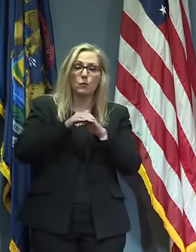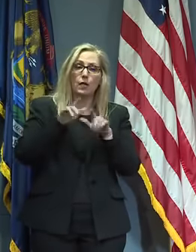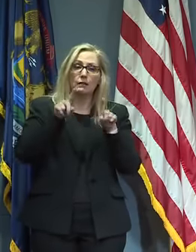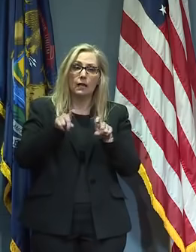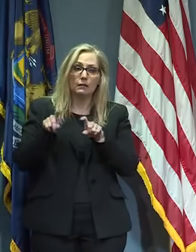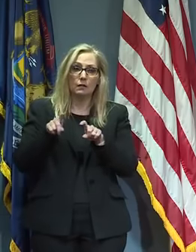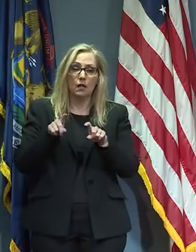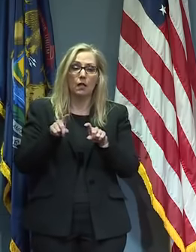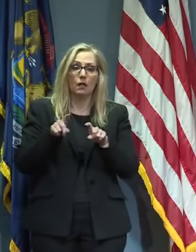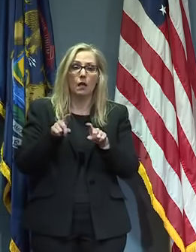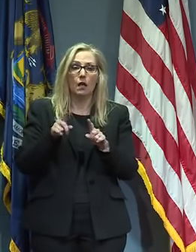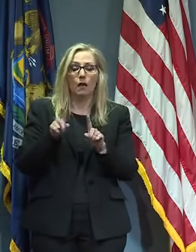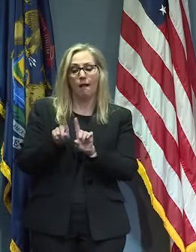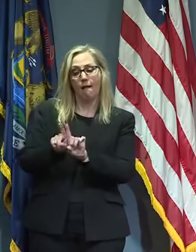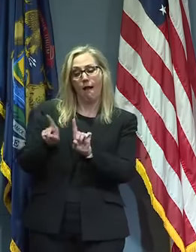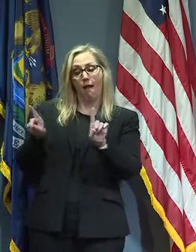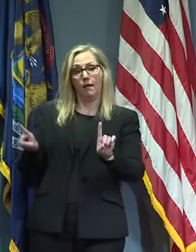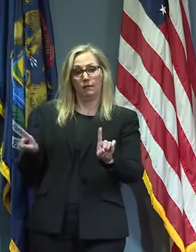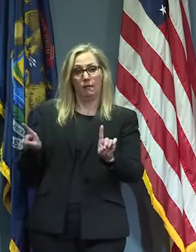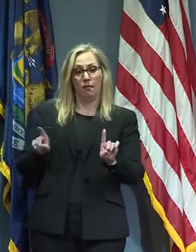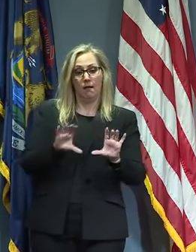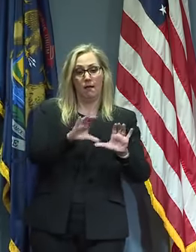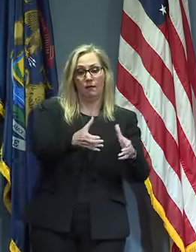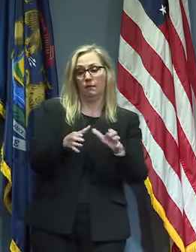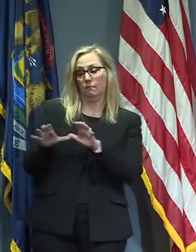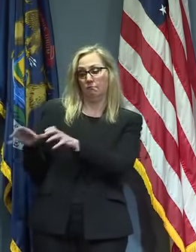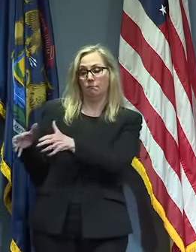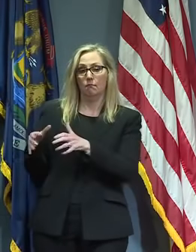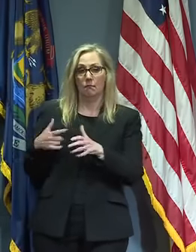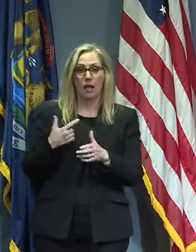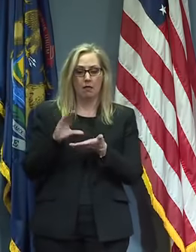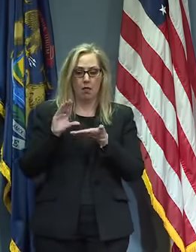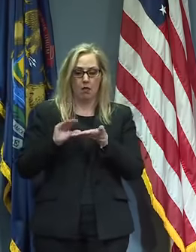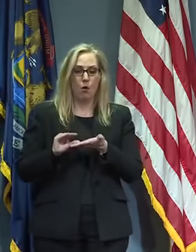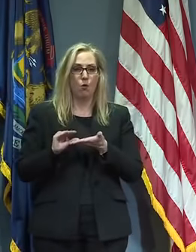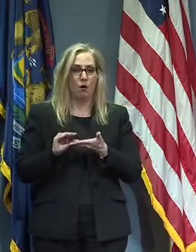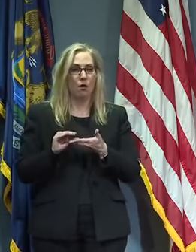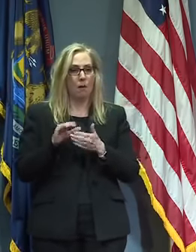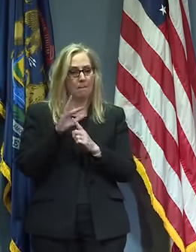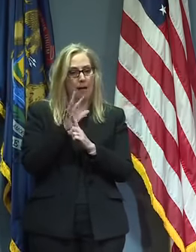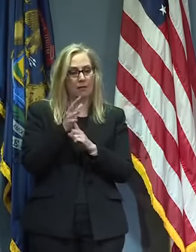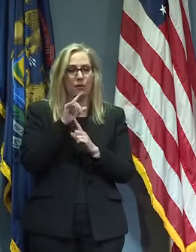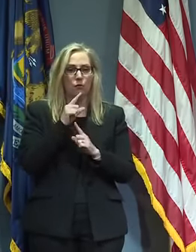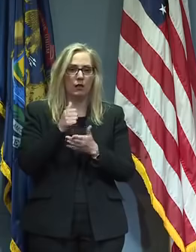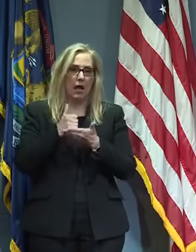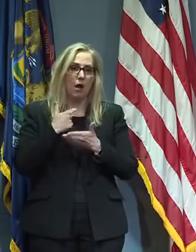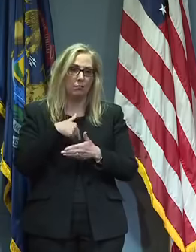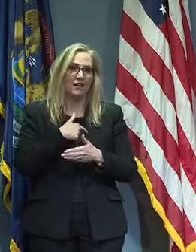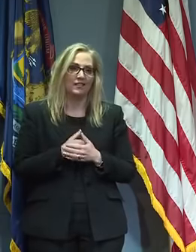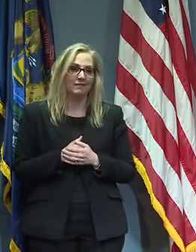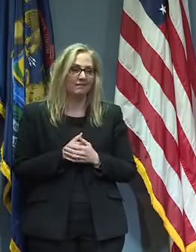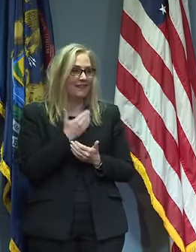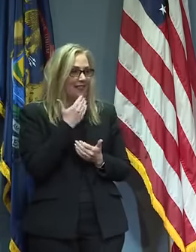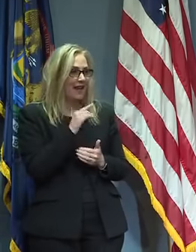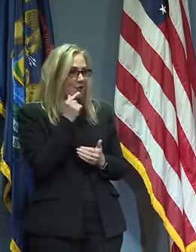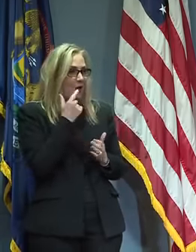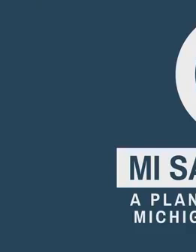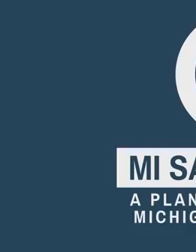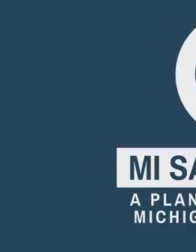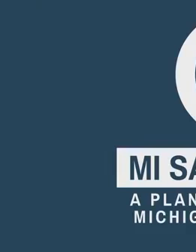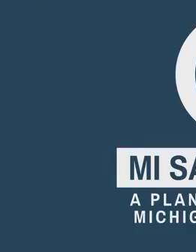to isolate and lower population has helped us do some of that. Thank you. Okay, thank you.